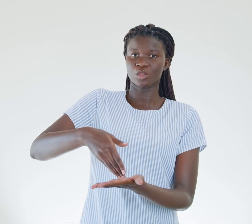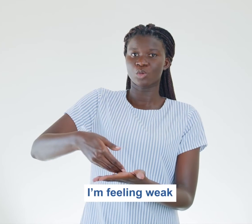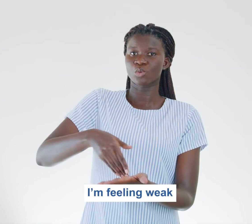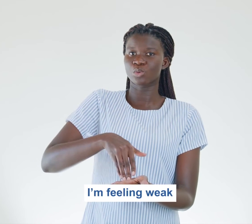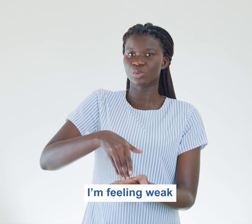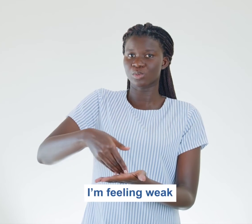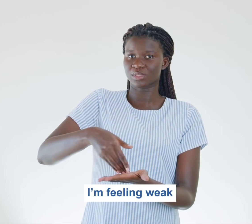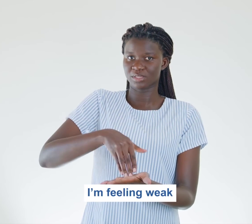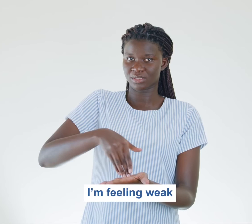I'm feeling weak,